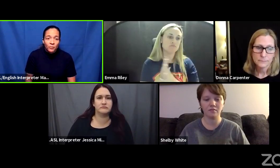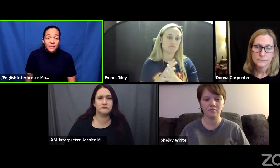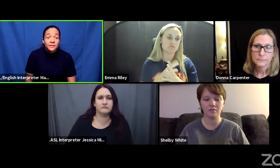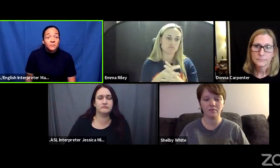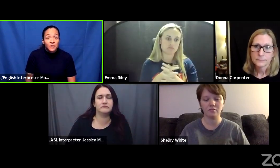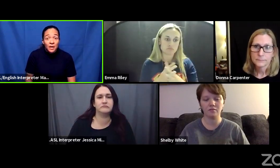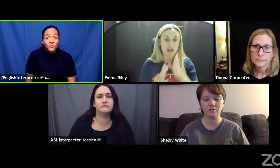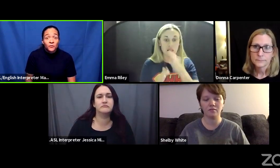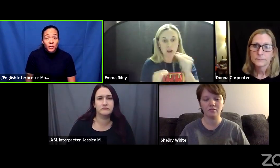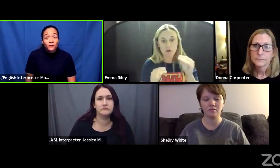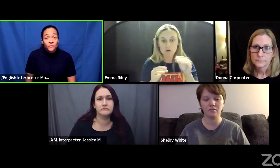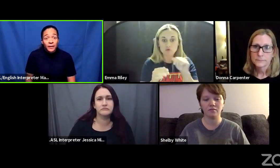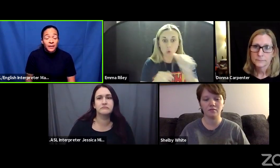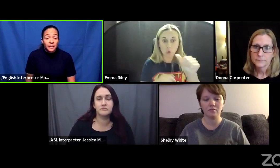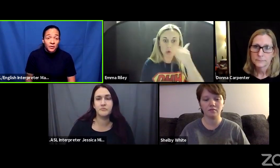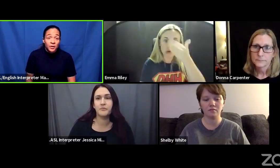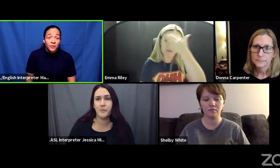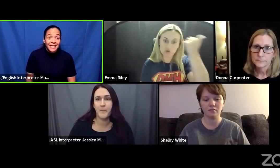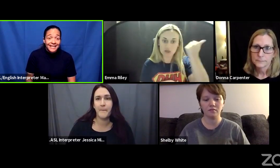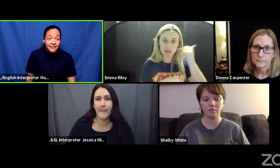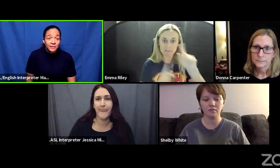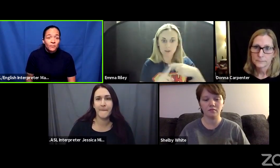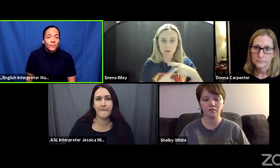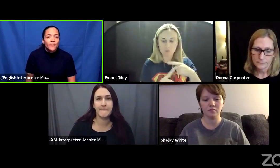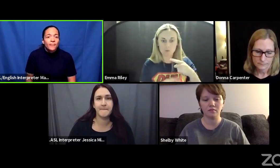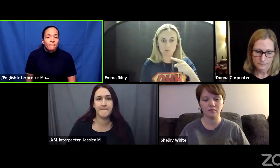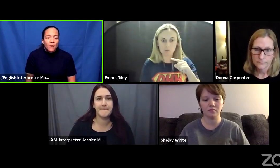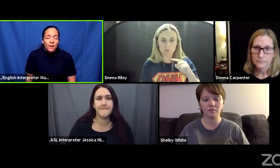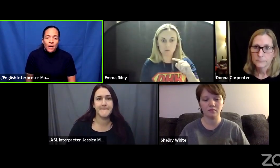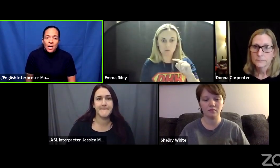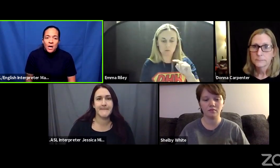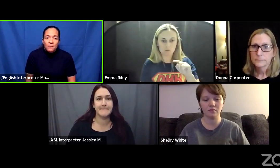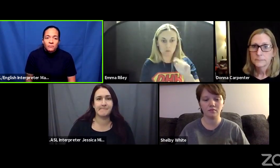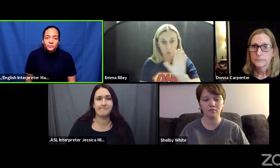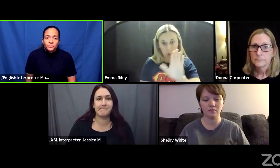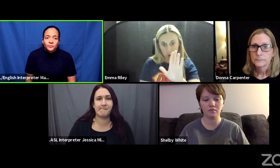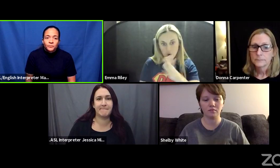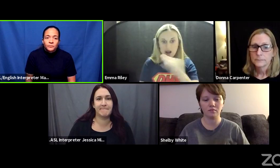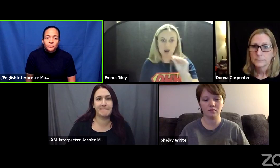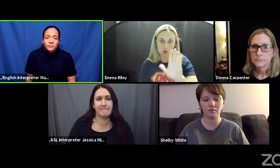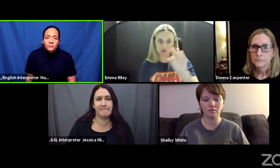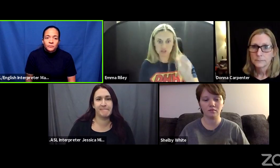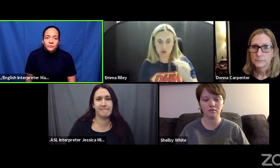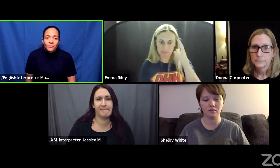to express themselves, their feelings and their needs. And